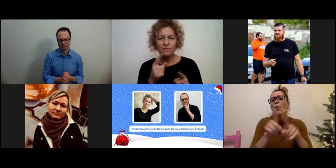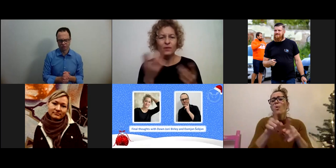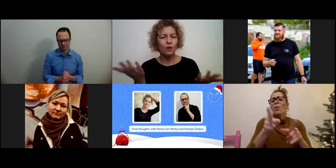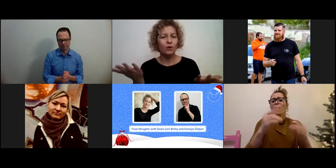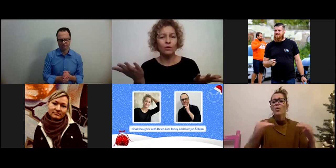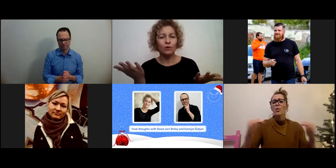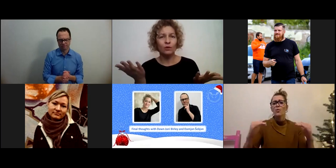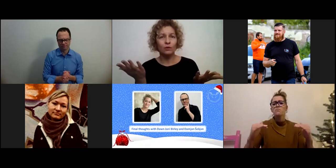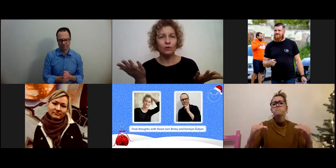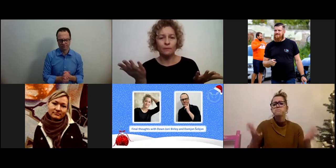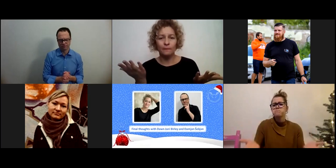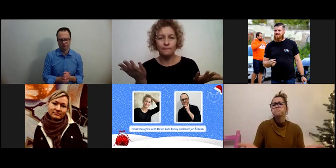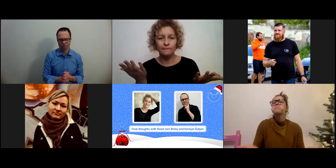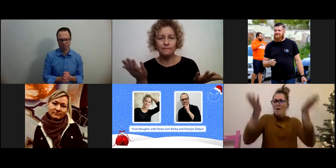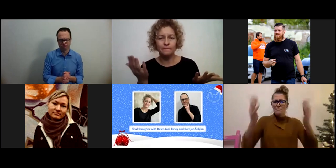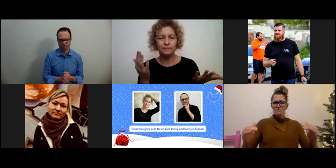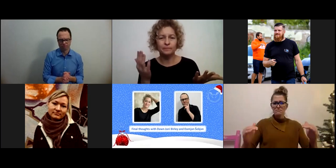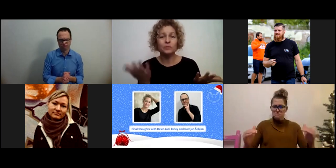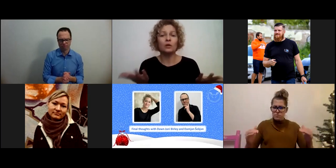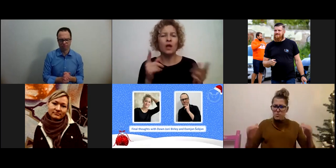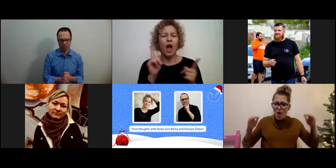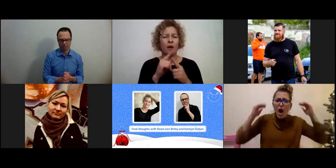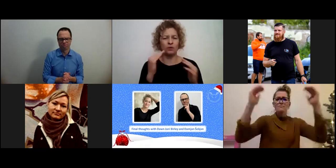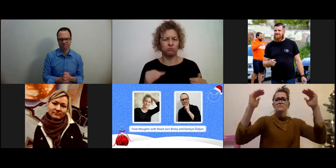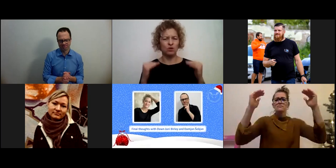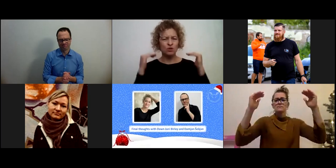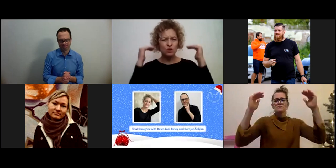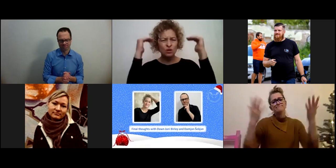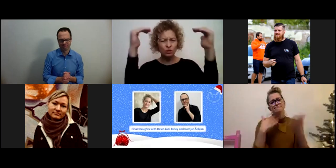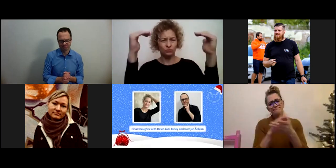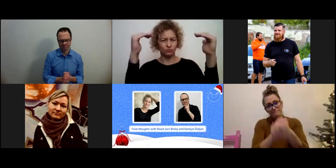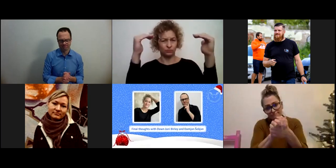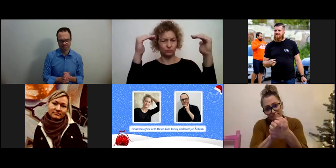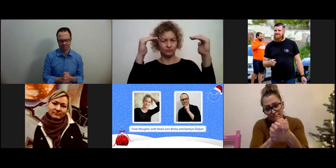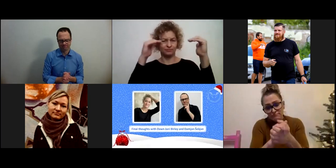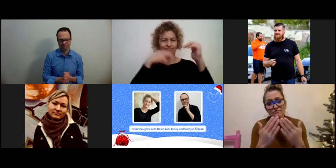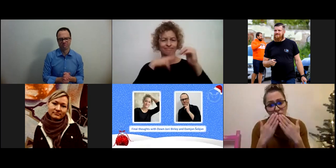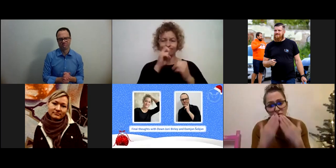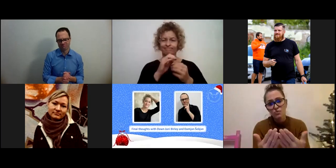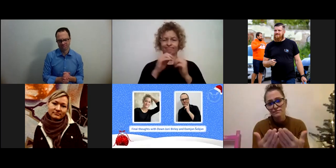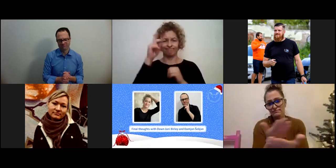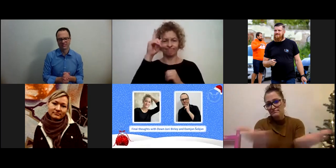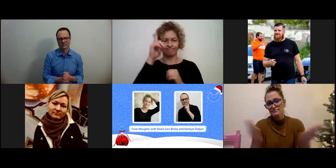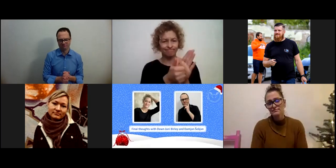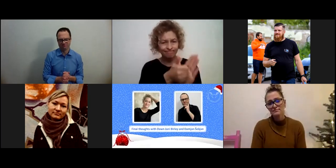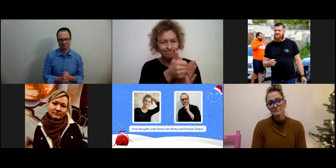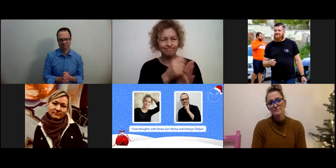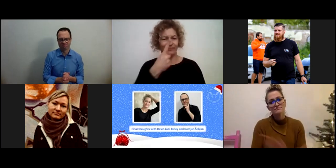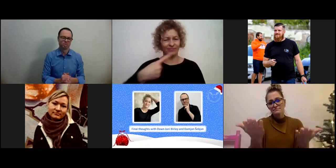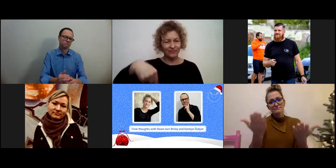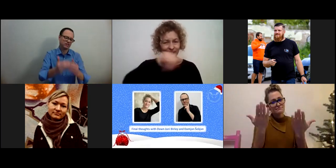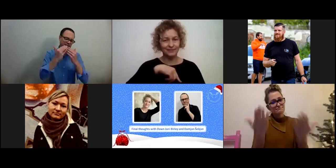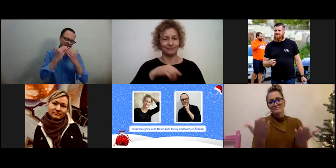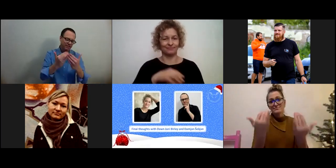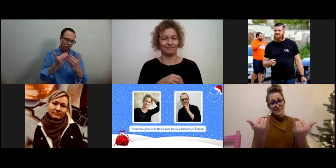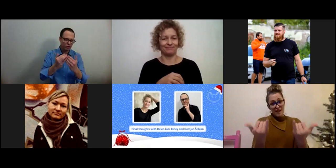here, that's for sure. And this is just the beginning. I think we can raise the bar and take it to the next level. Thanks